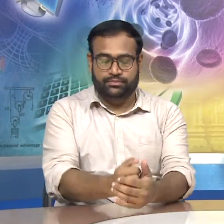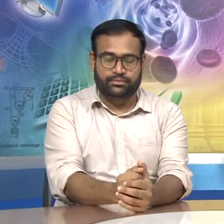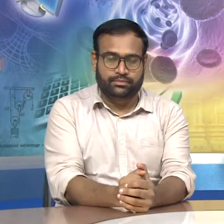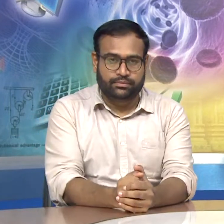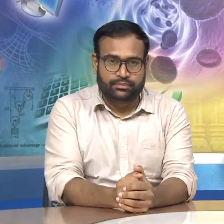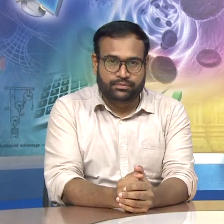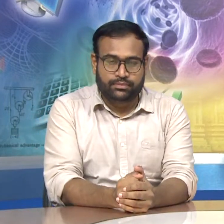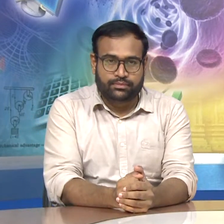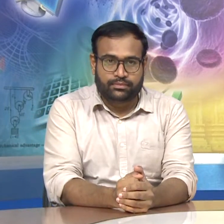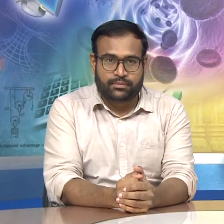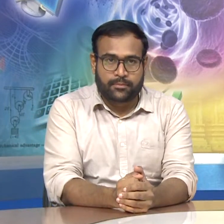Next,